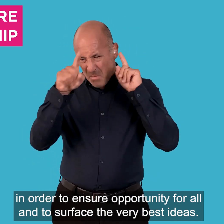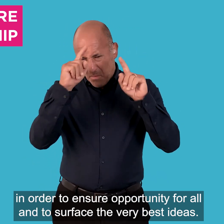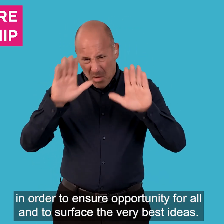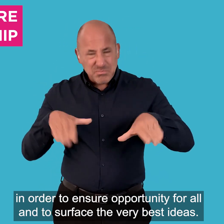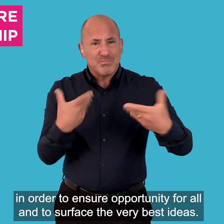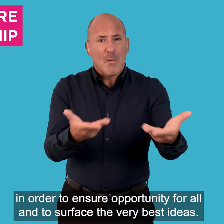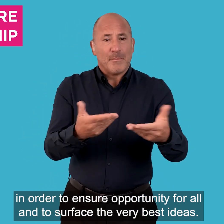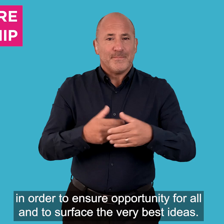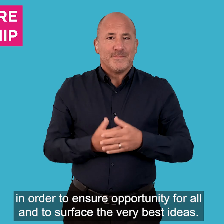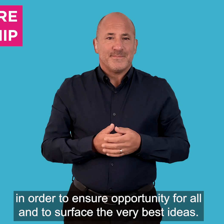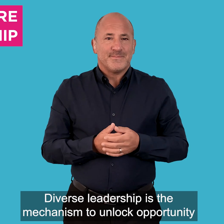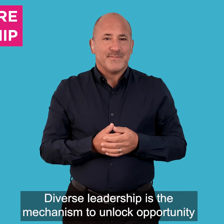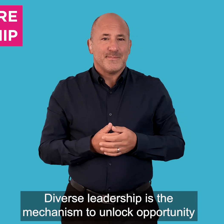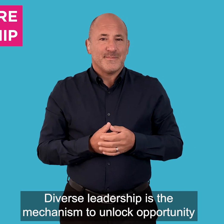very best ideas.